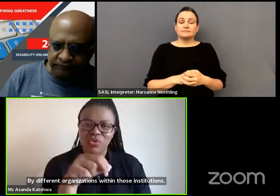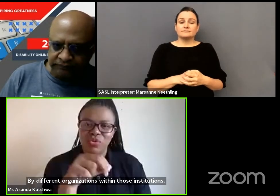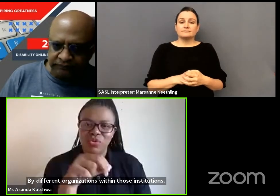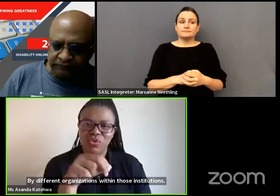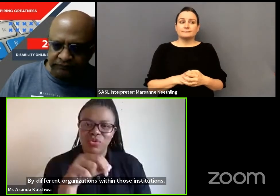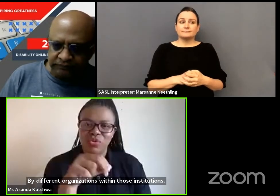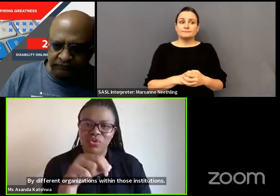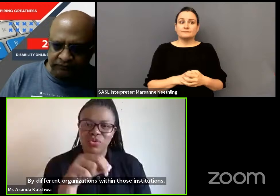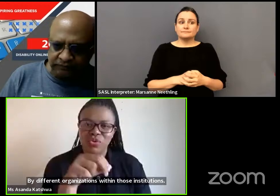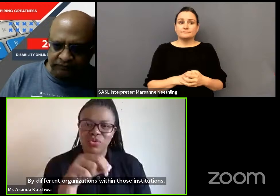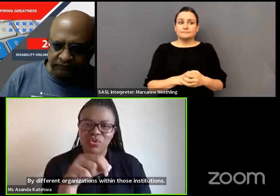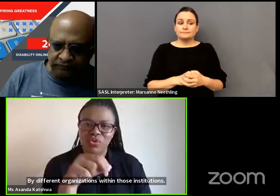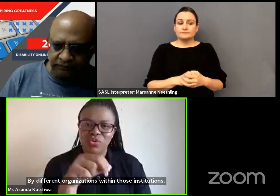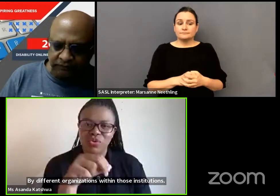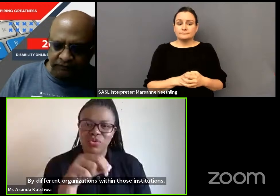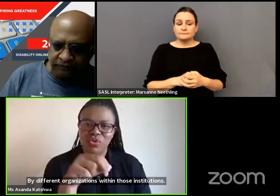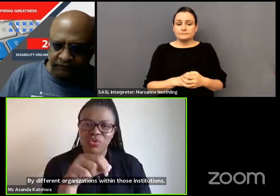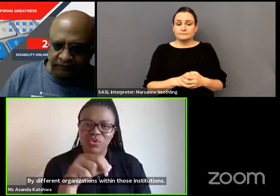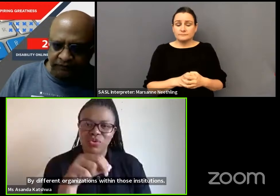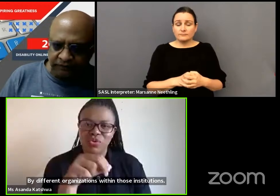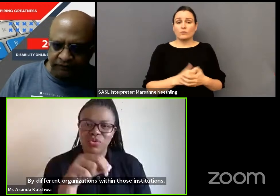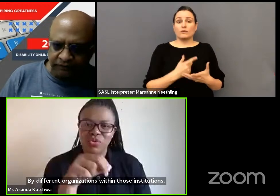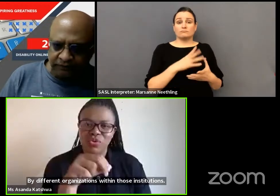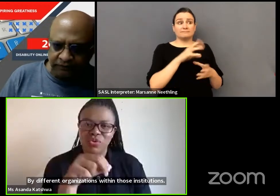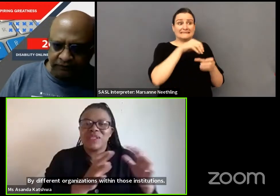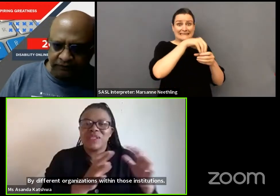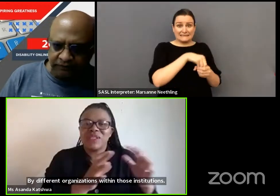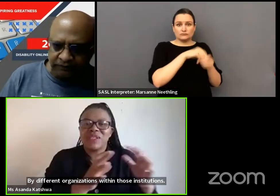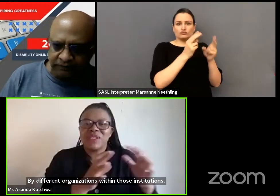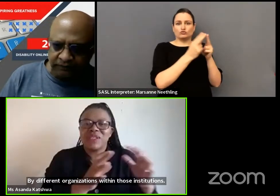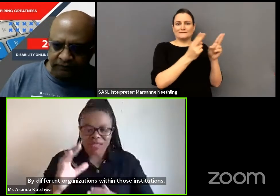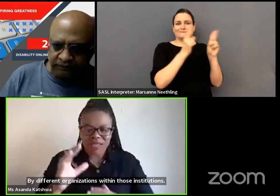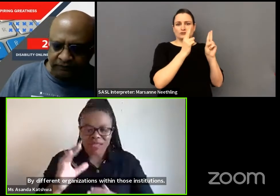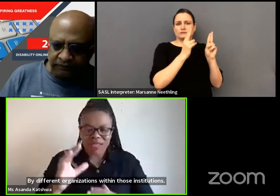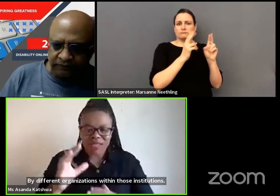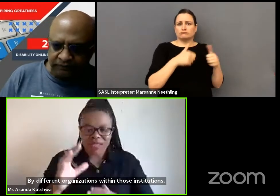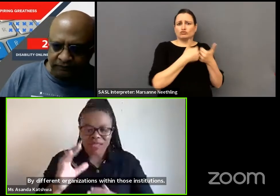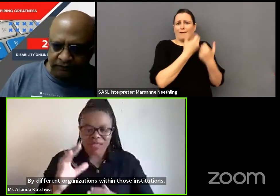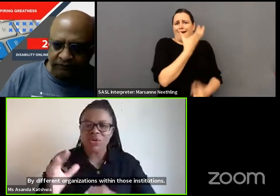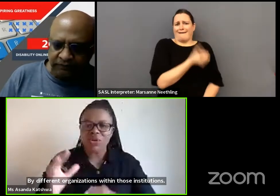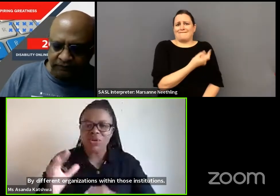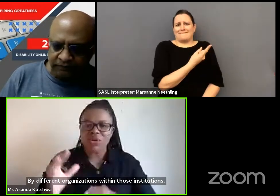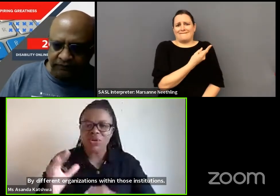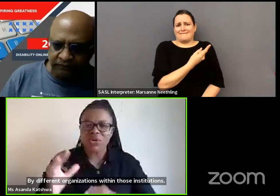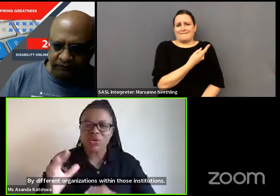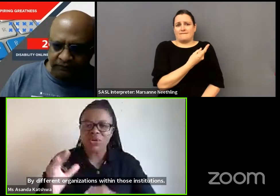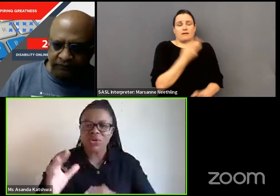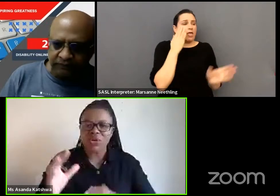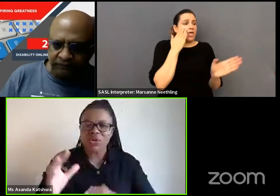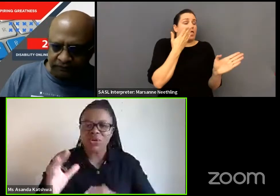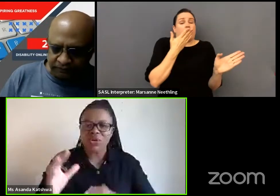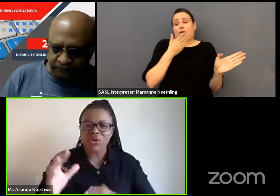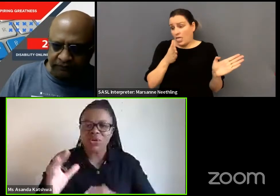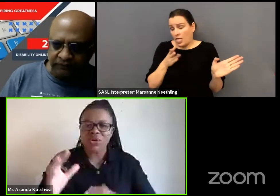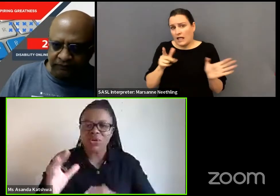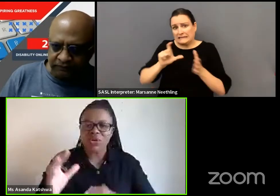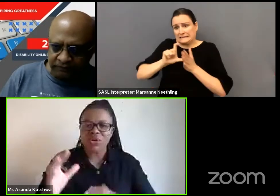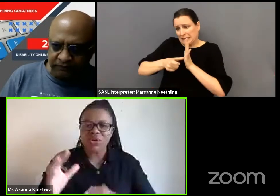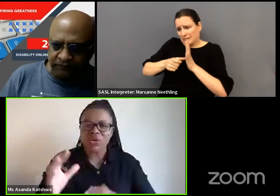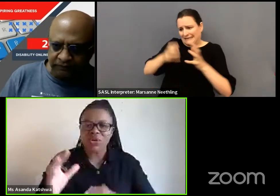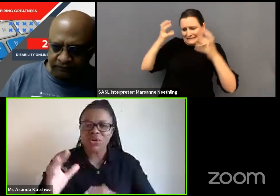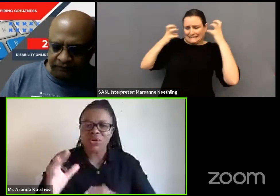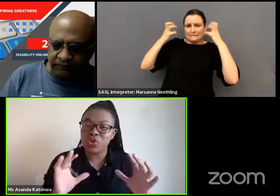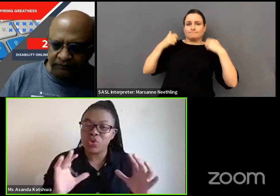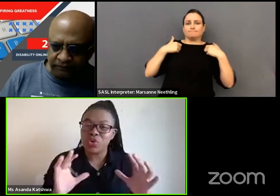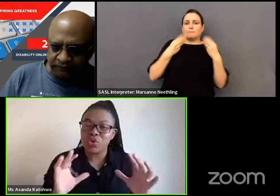have a lot of challenges themselves. So the distribution of funding becomes a huge challenge.